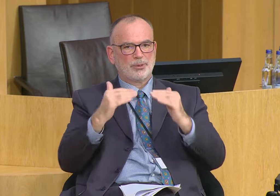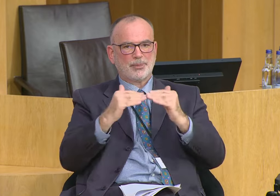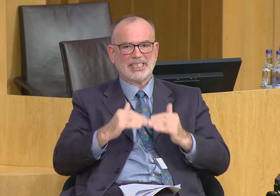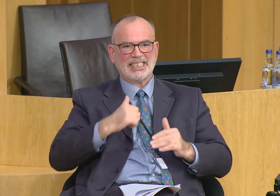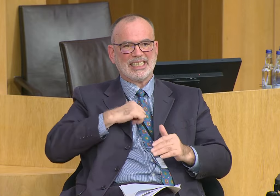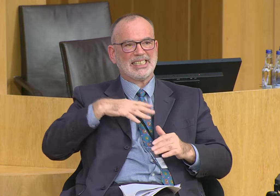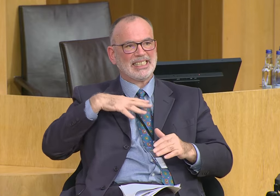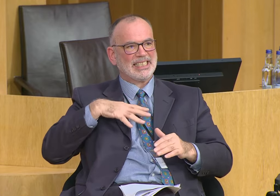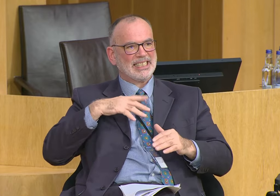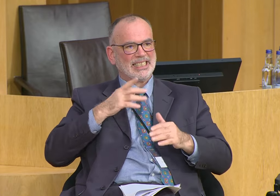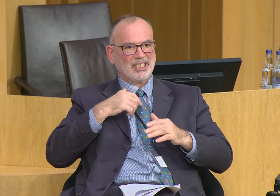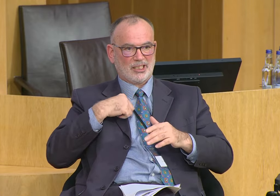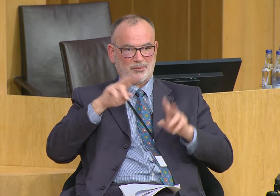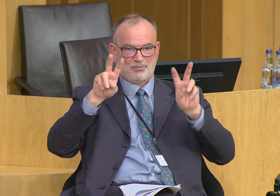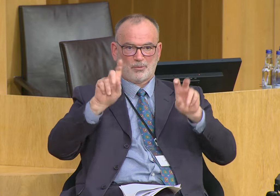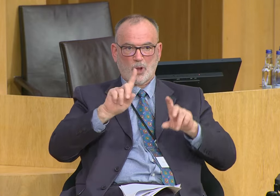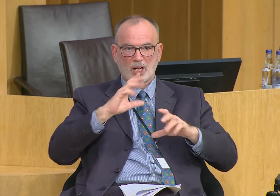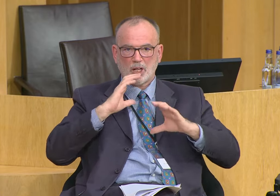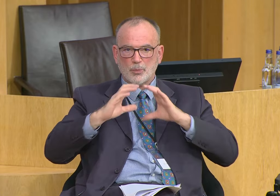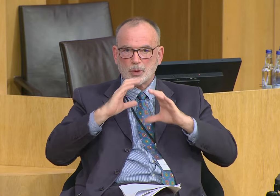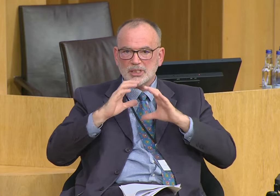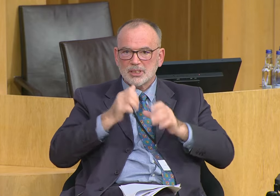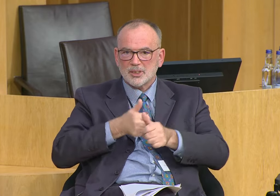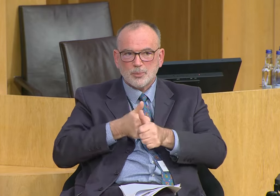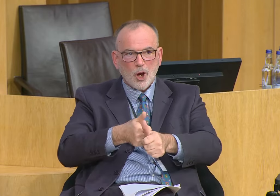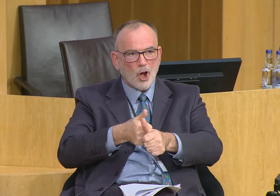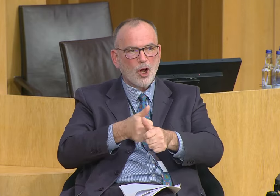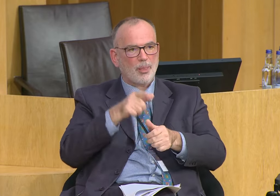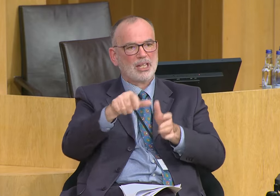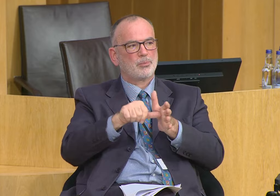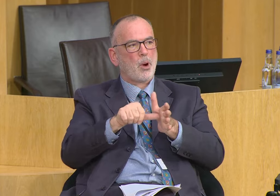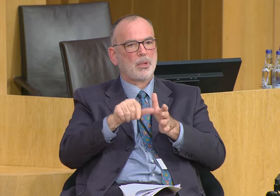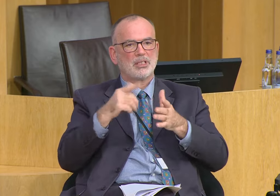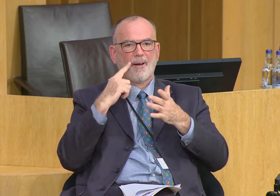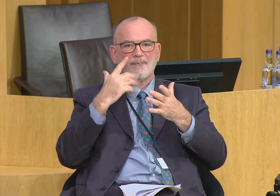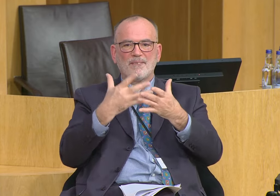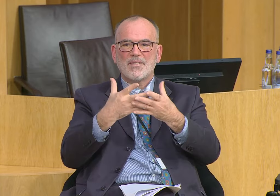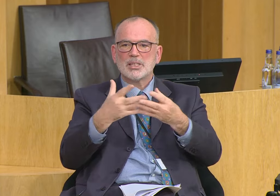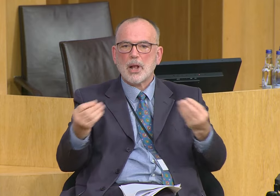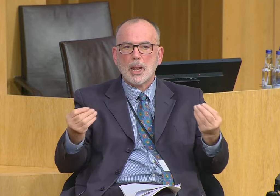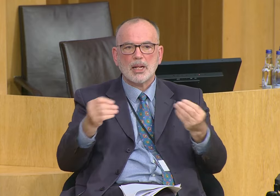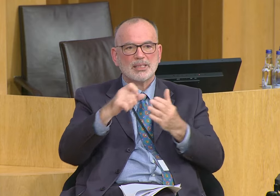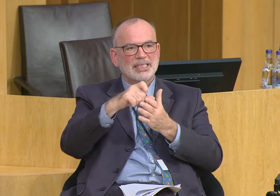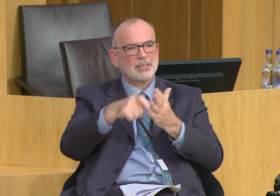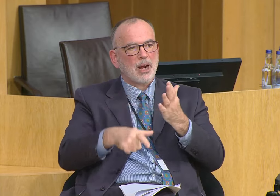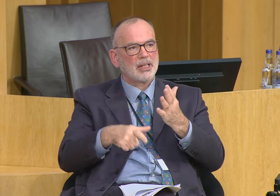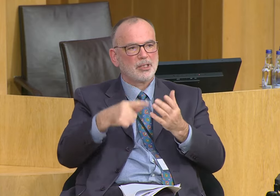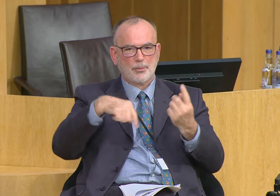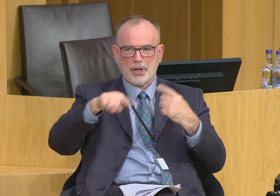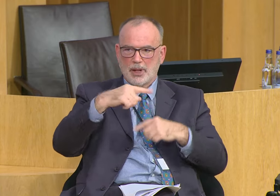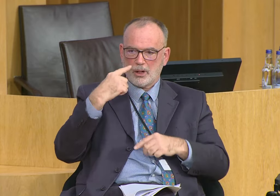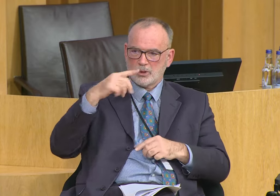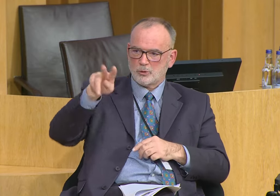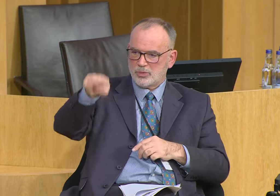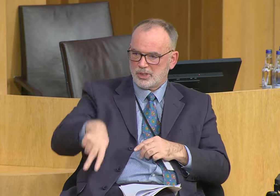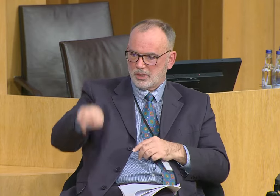didn't understand. They didn't understand I needed certain things to be on the same keel as them in terms of communication support. That's been a massive problem. There's not